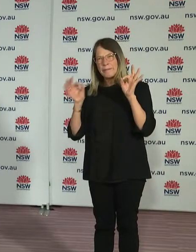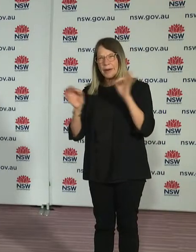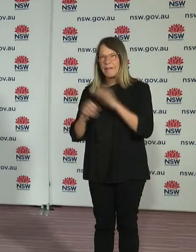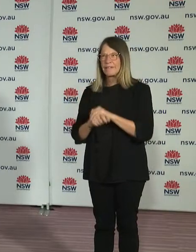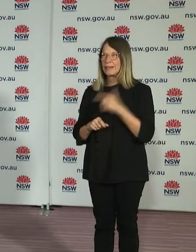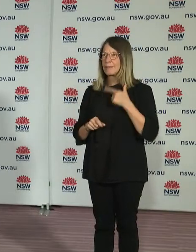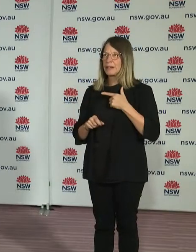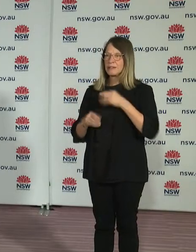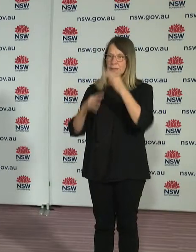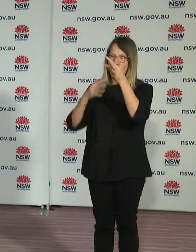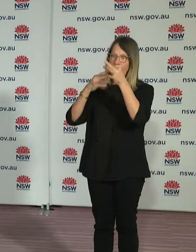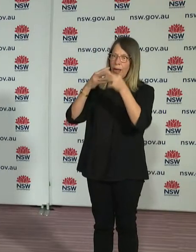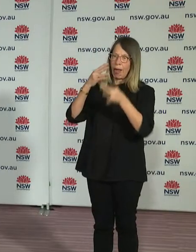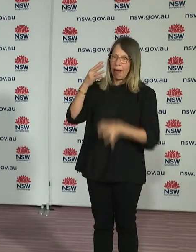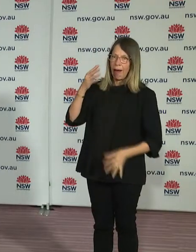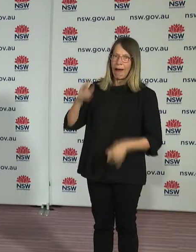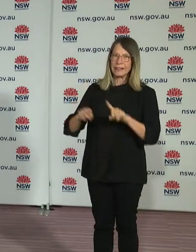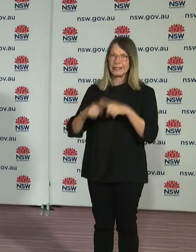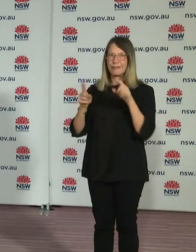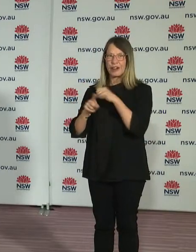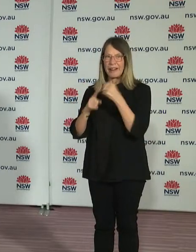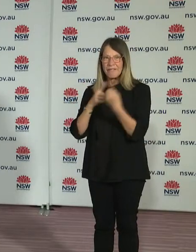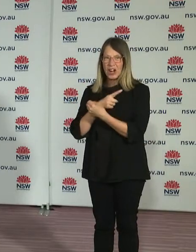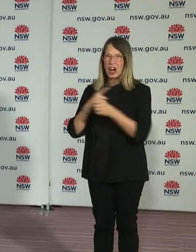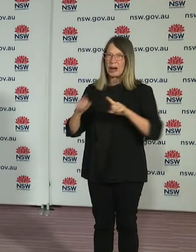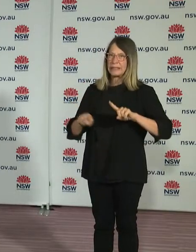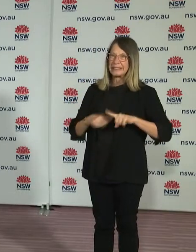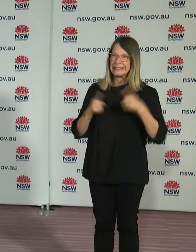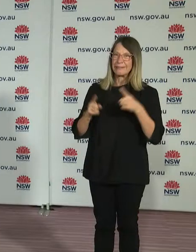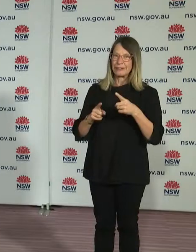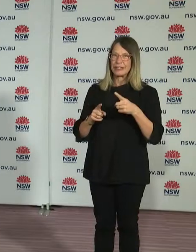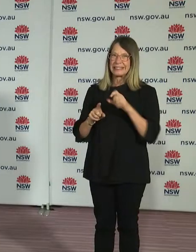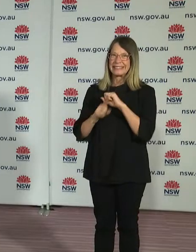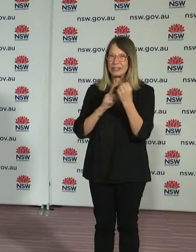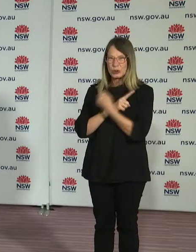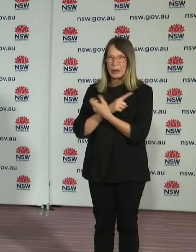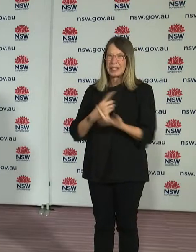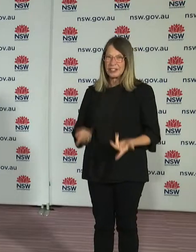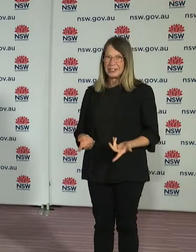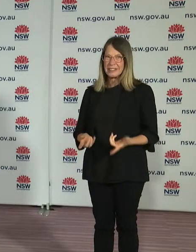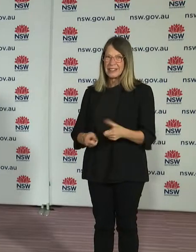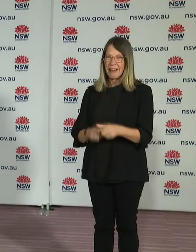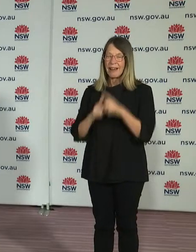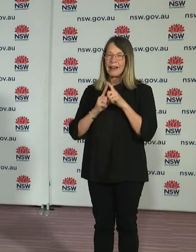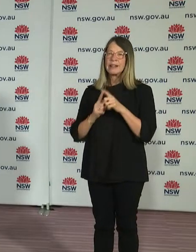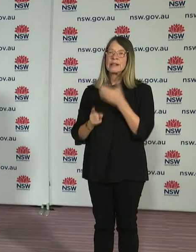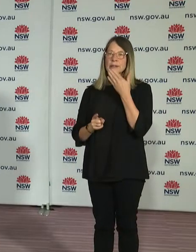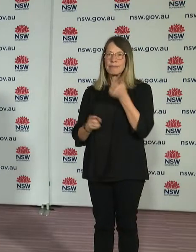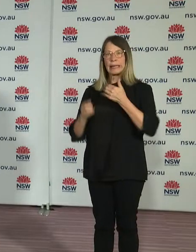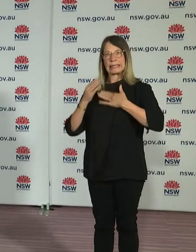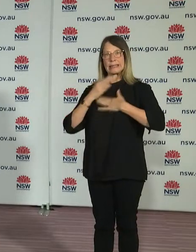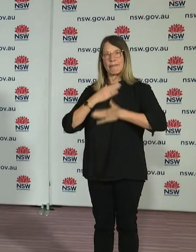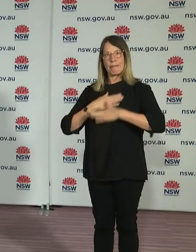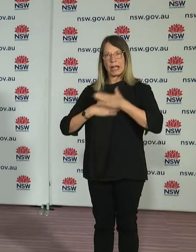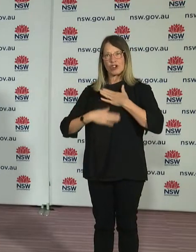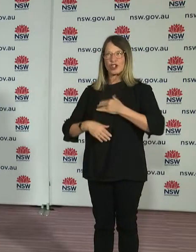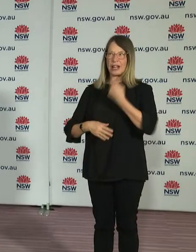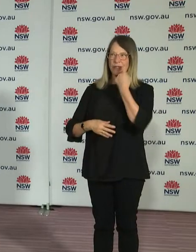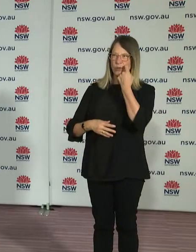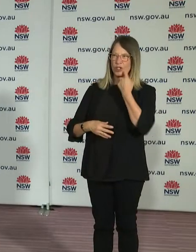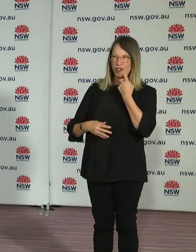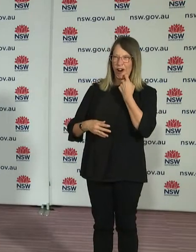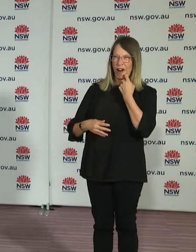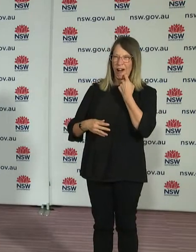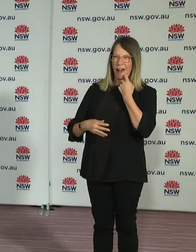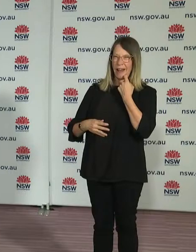different use cases, we will work through those issues. So I just ask the community to bear with us as we try and equilibrate, but that's